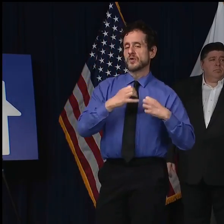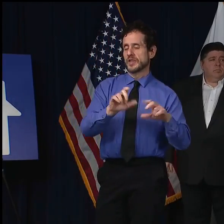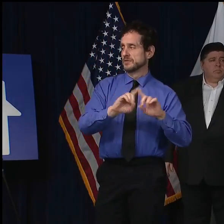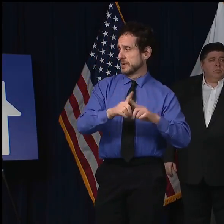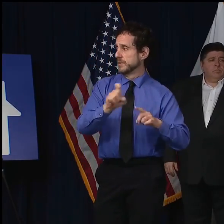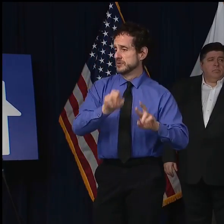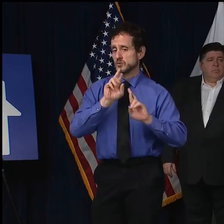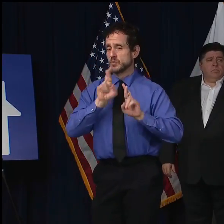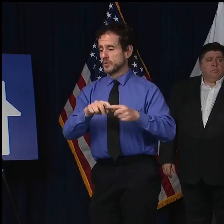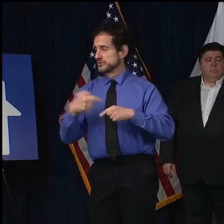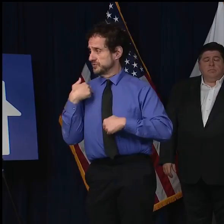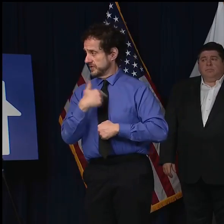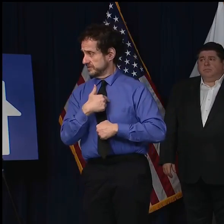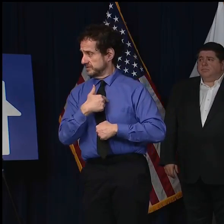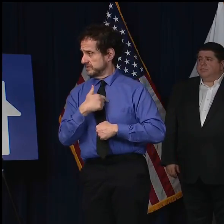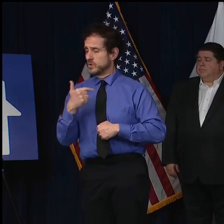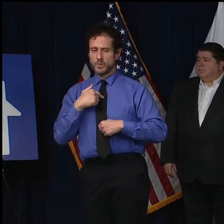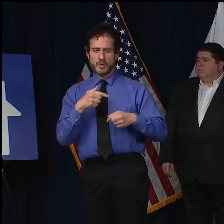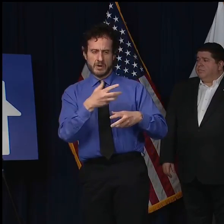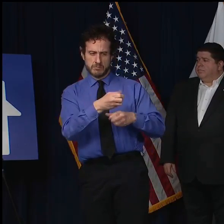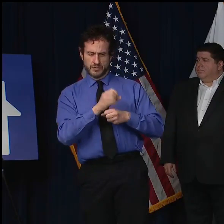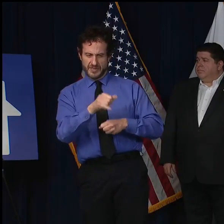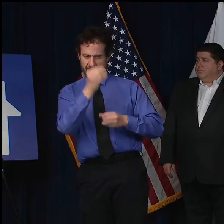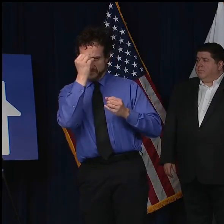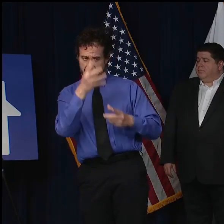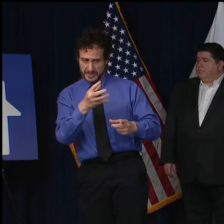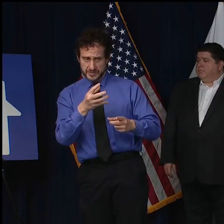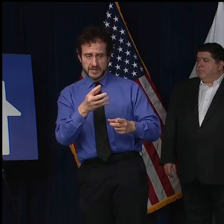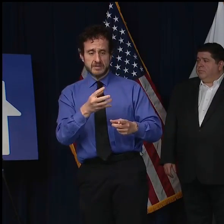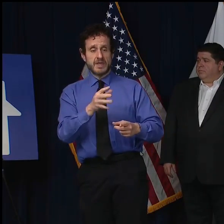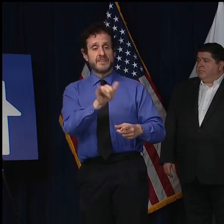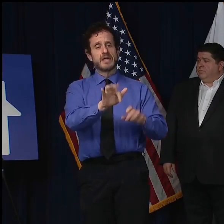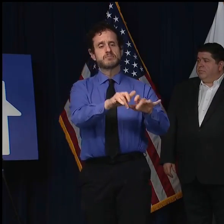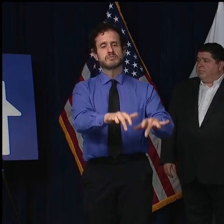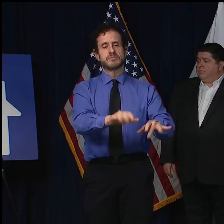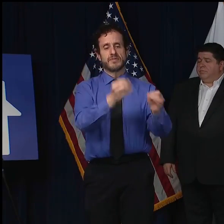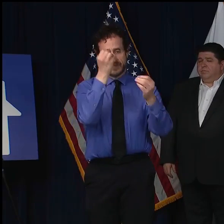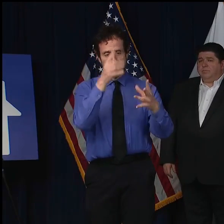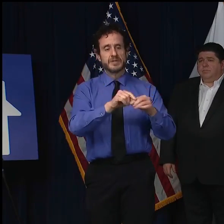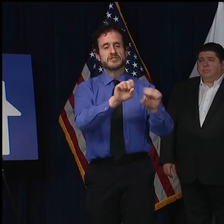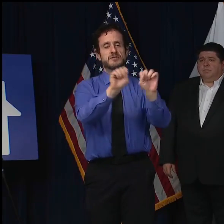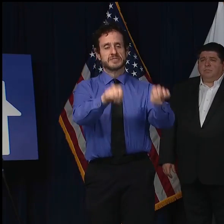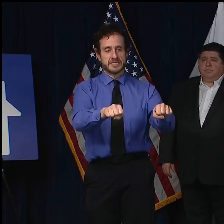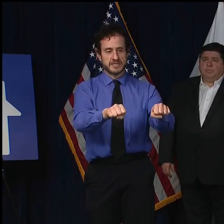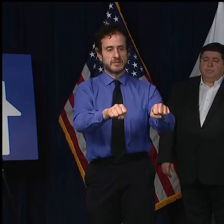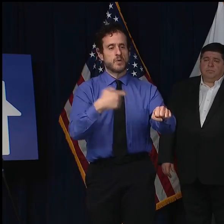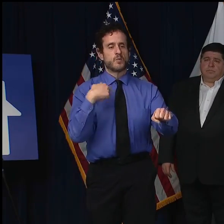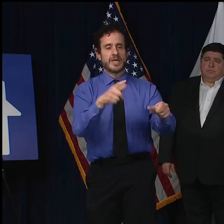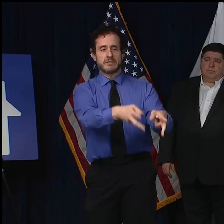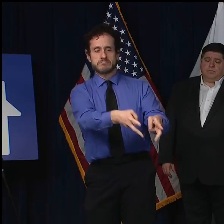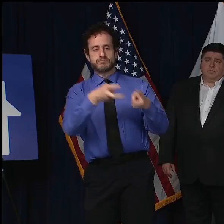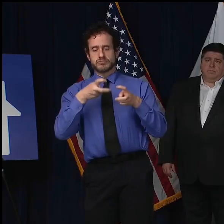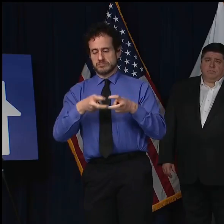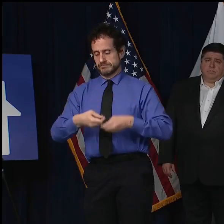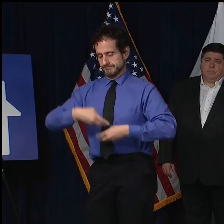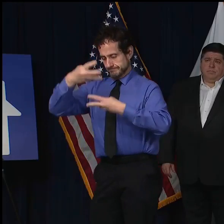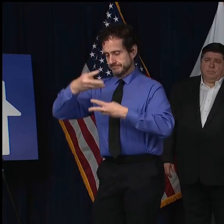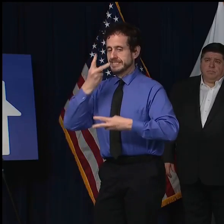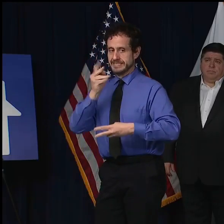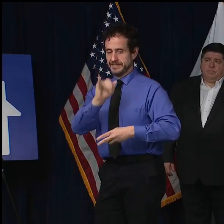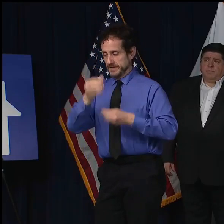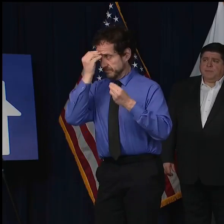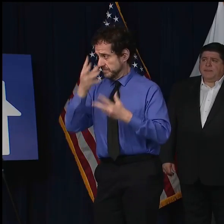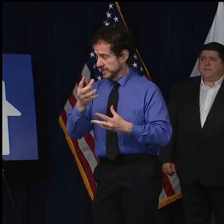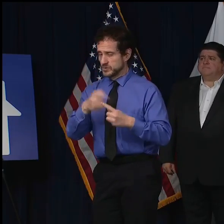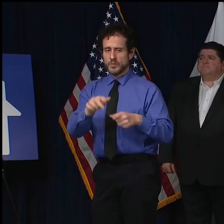that information to us. We are capturing the information. All the information you have regarding outbreaks is what has been reported, obviously, from the